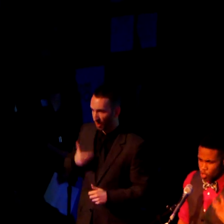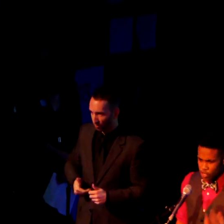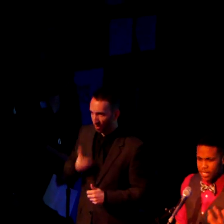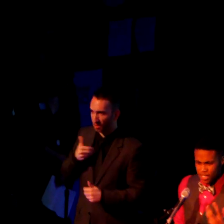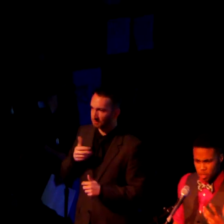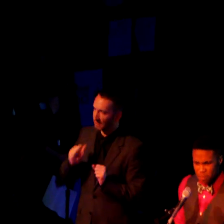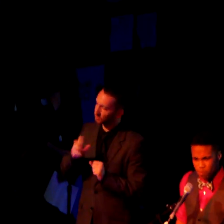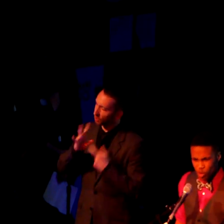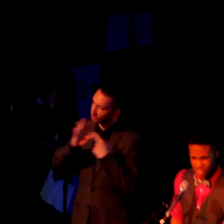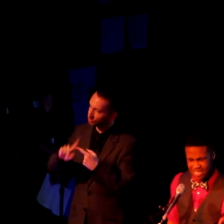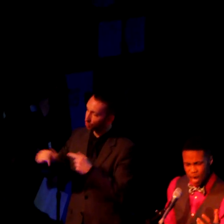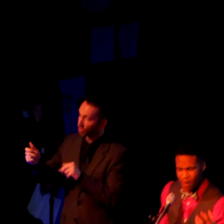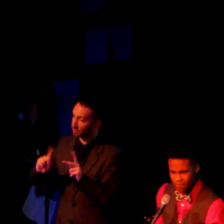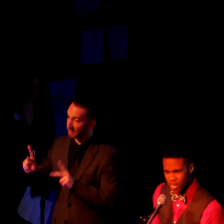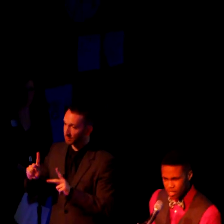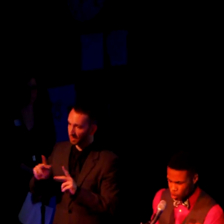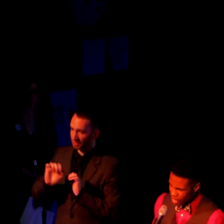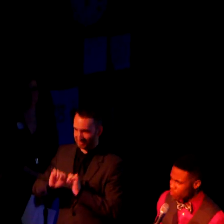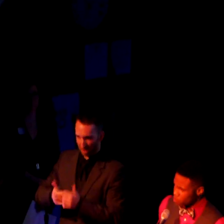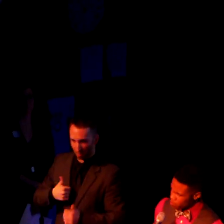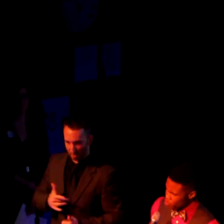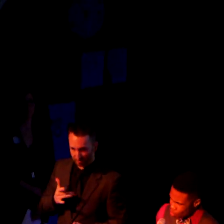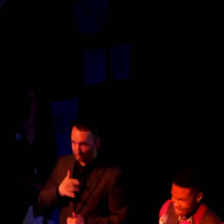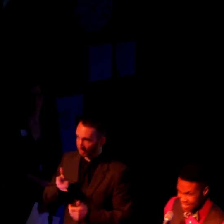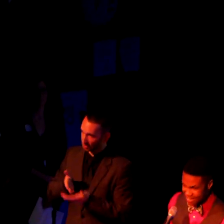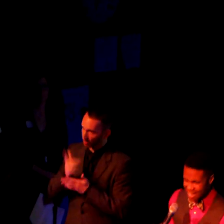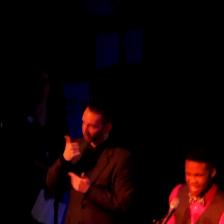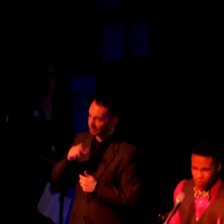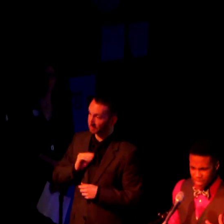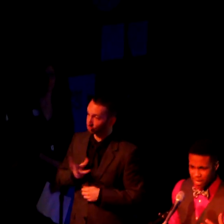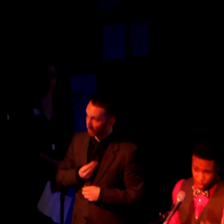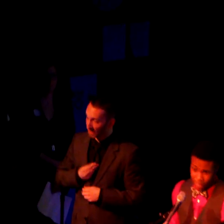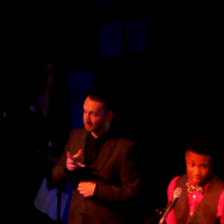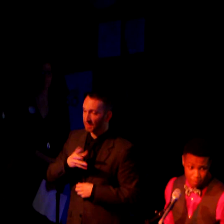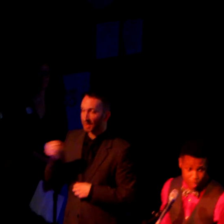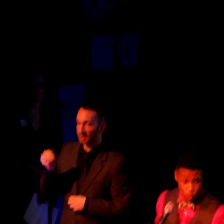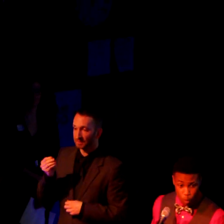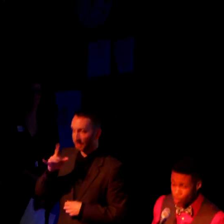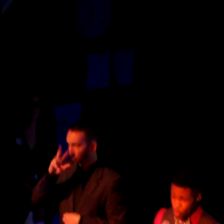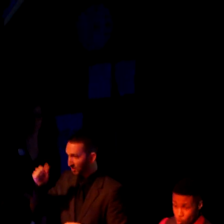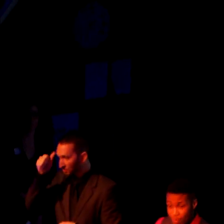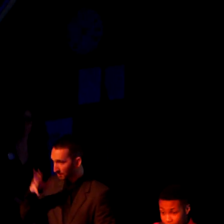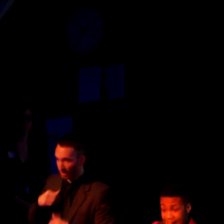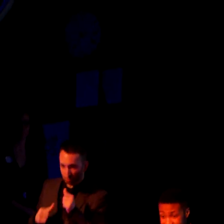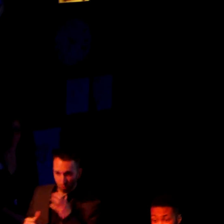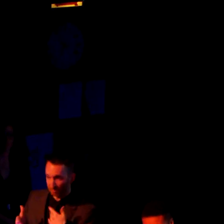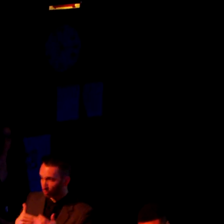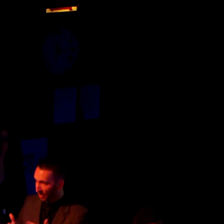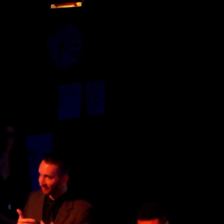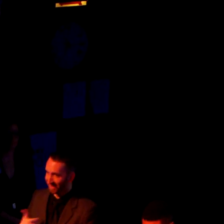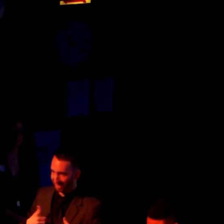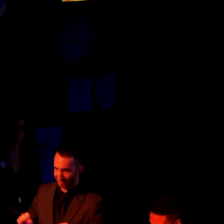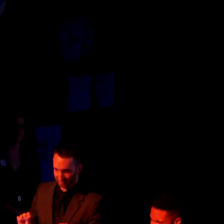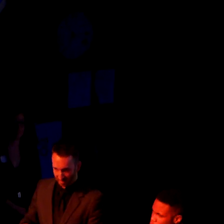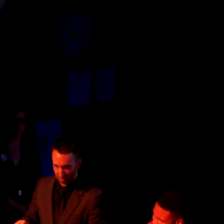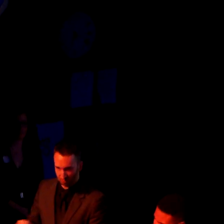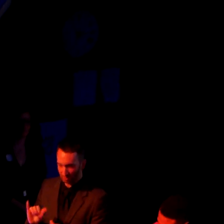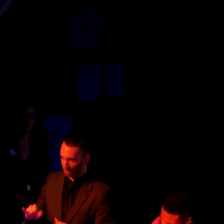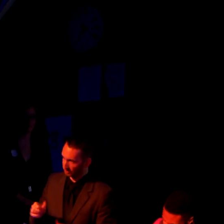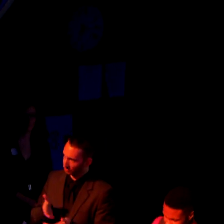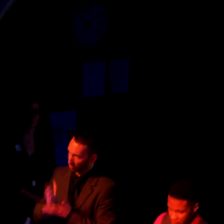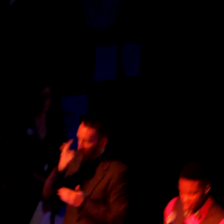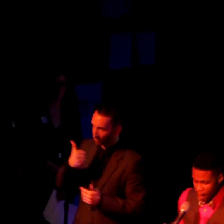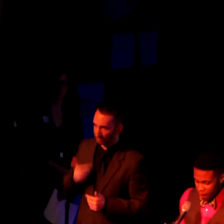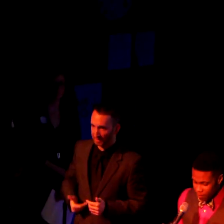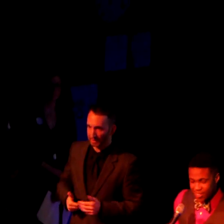was and to be able to articulate to other people, this is how I feel. It's okay for me to be trans and be attracted to men or a woman, whoever. I can do that. It's okay